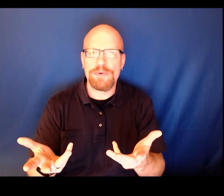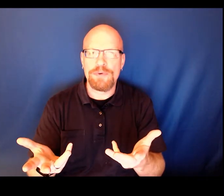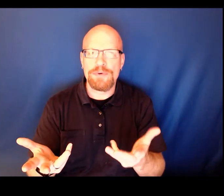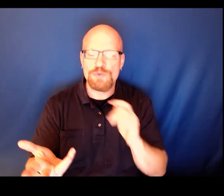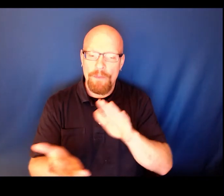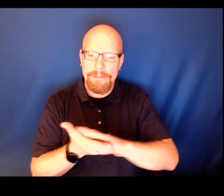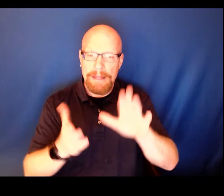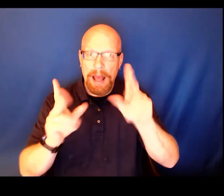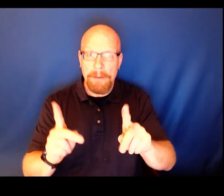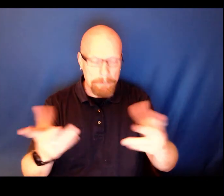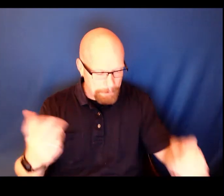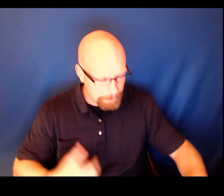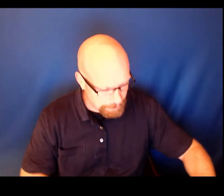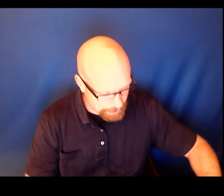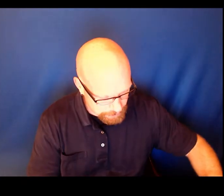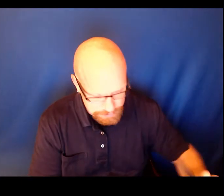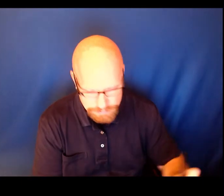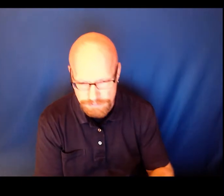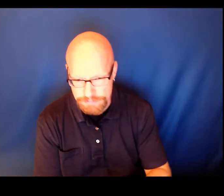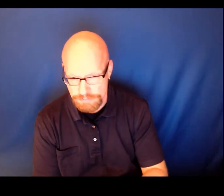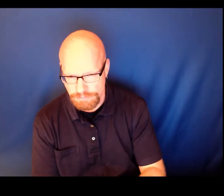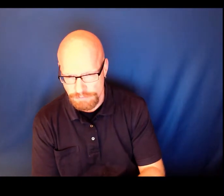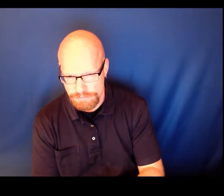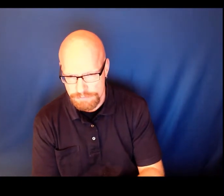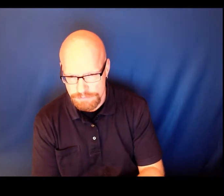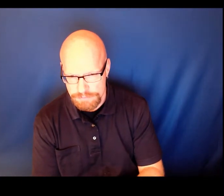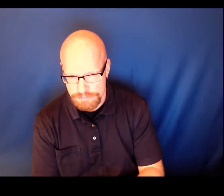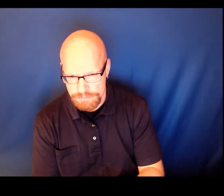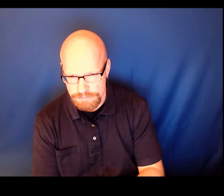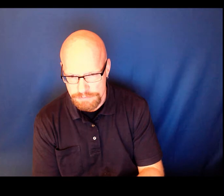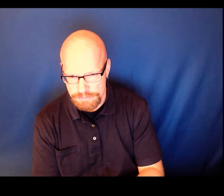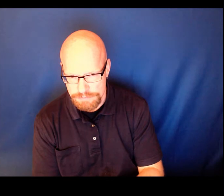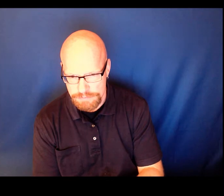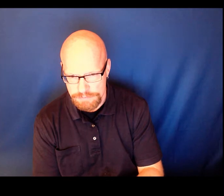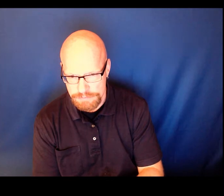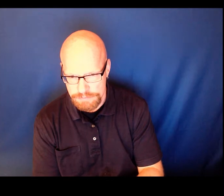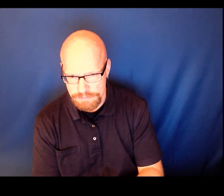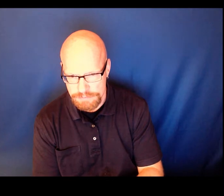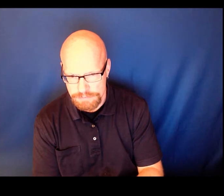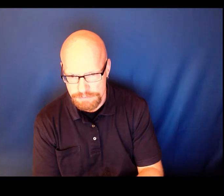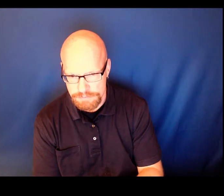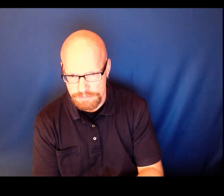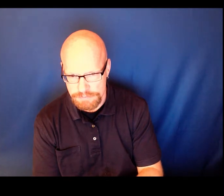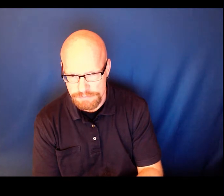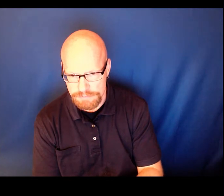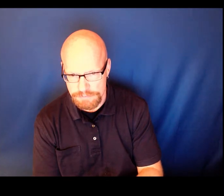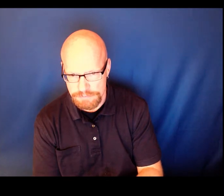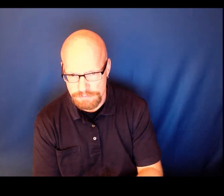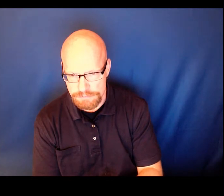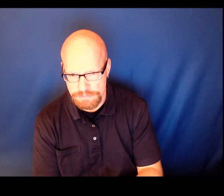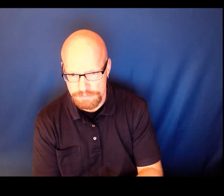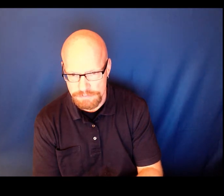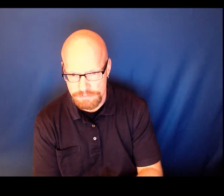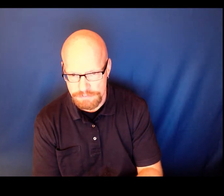denominator, but that's a number. It's not a variable. We can simplify this.